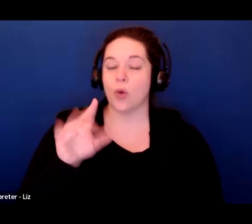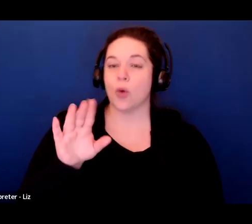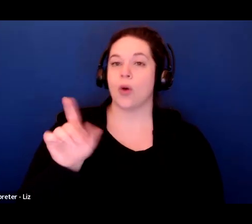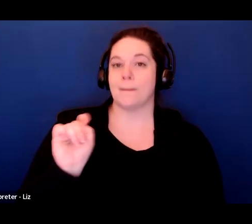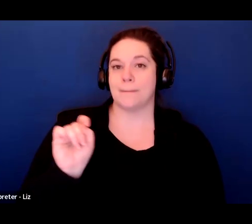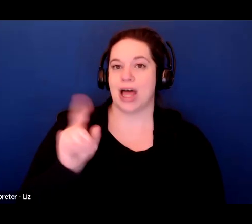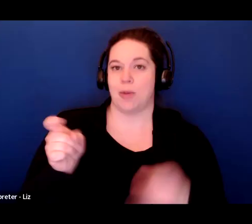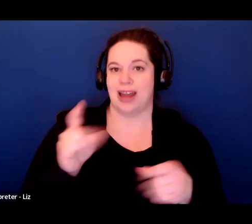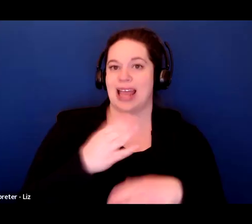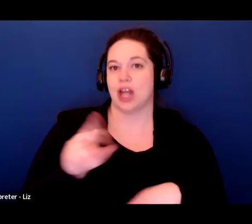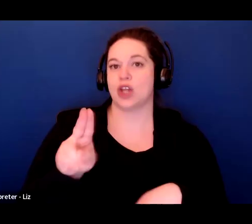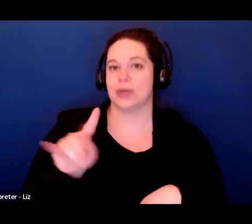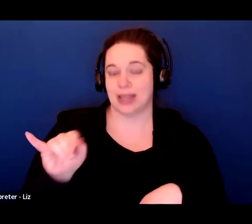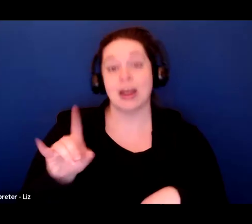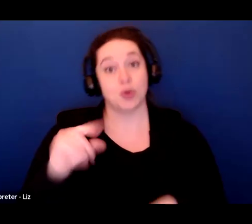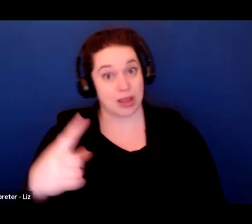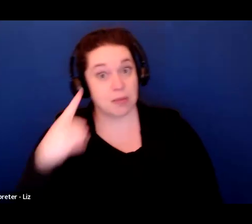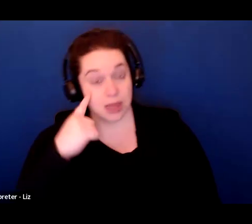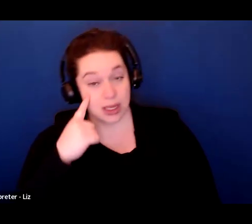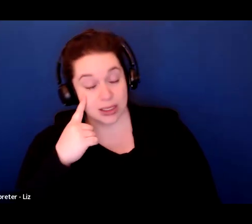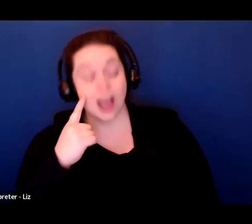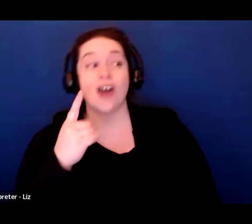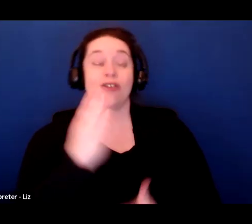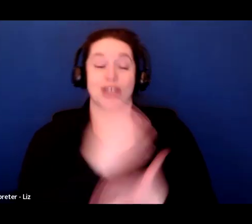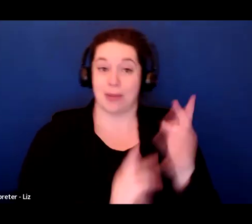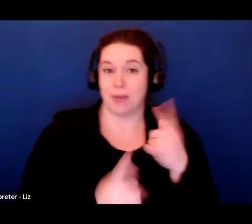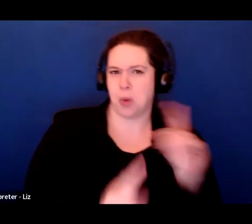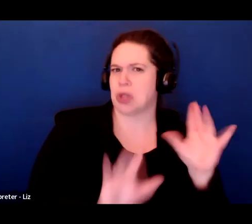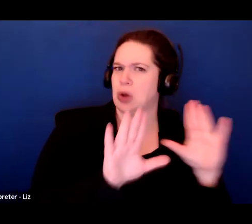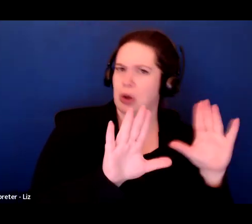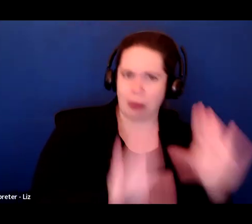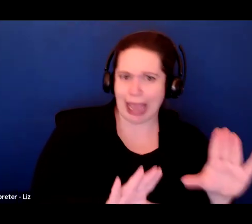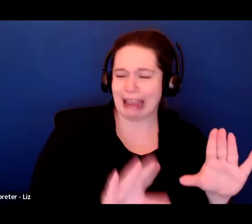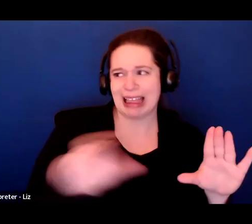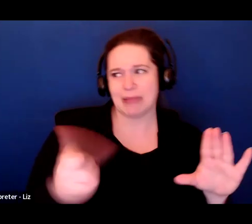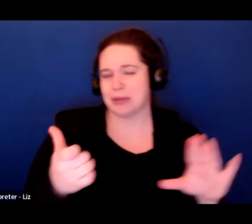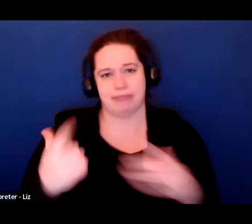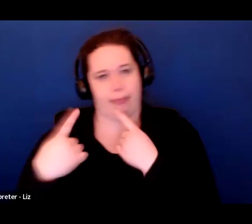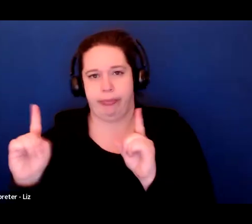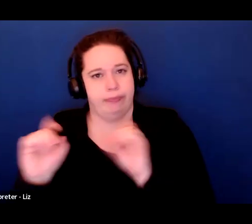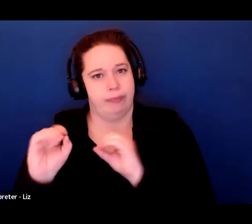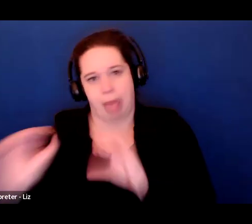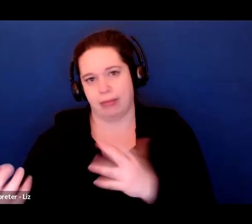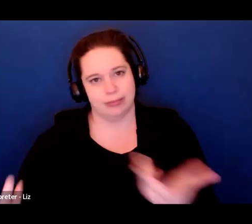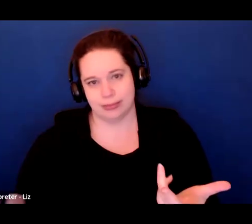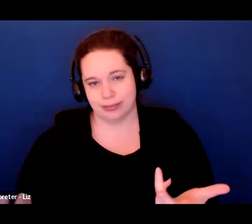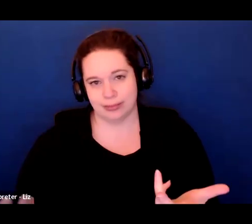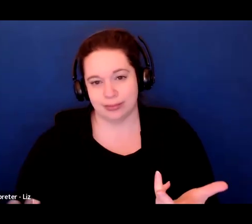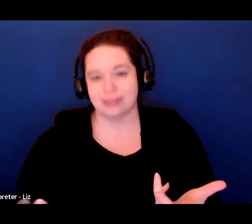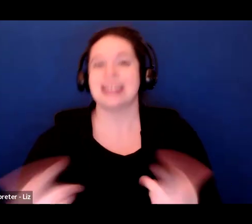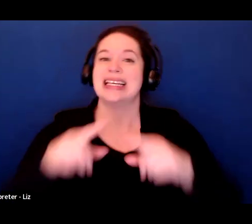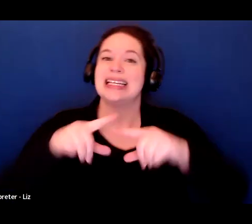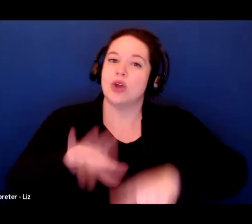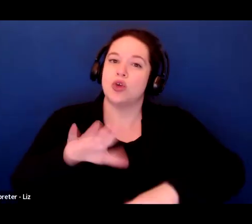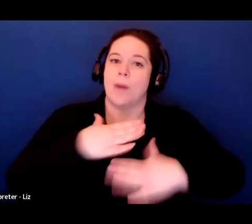some thoughts about it. Works wonderfully for some people. It doesn't work at all for other people. It's the way our bodies respond